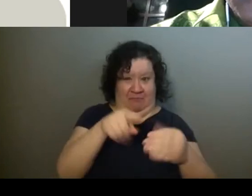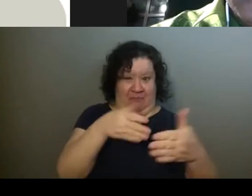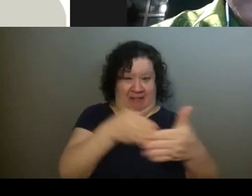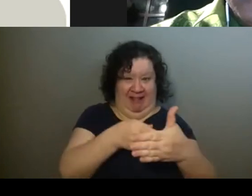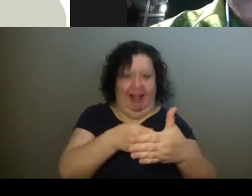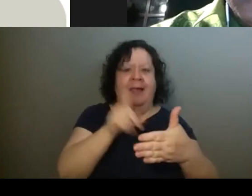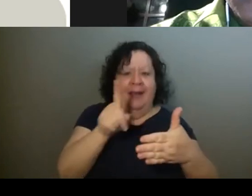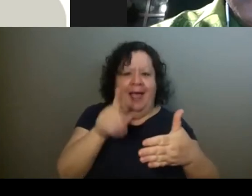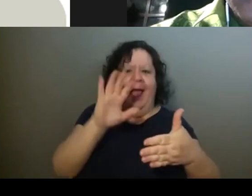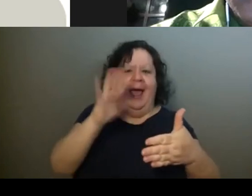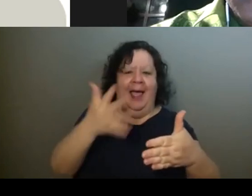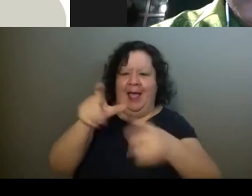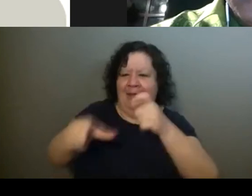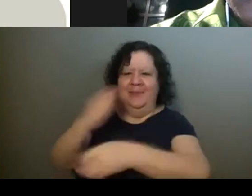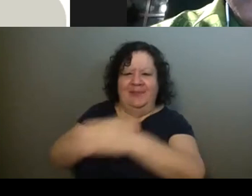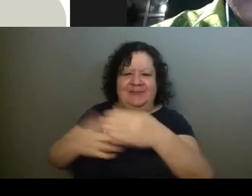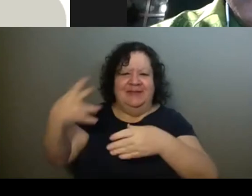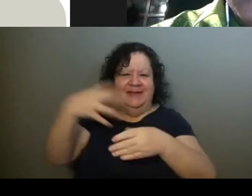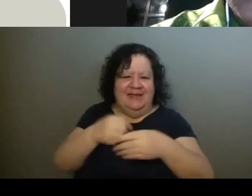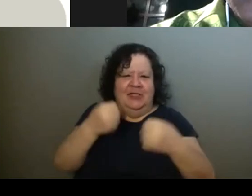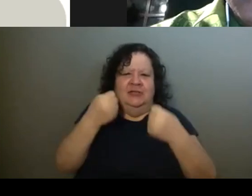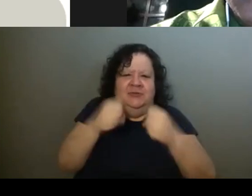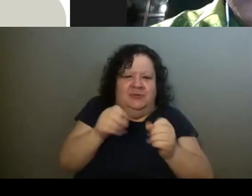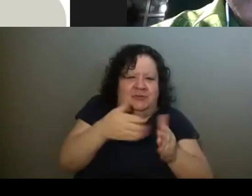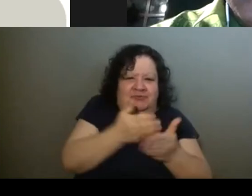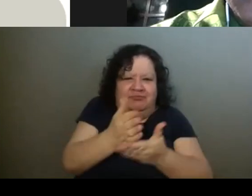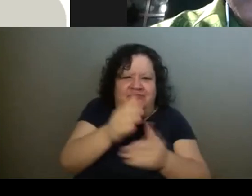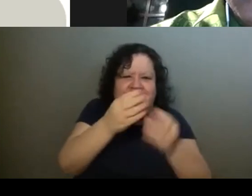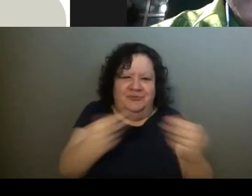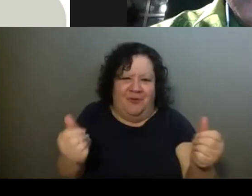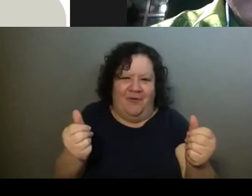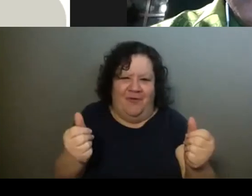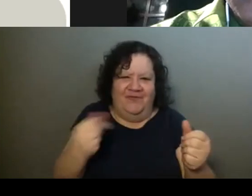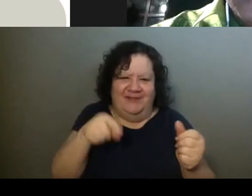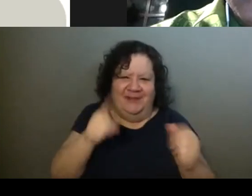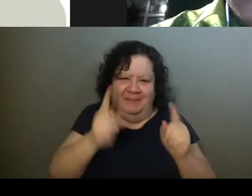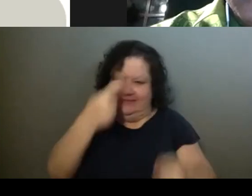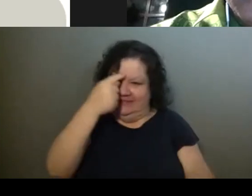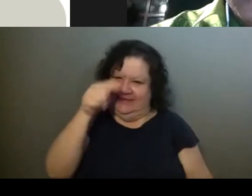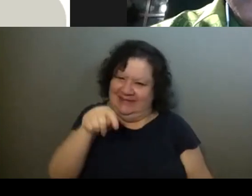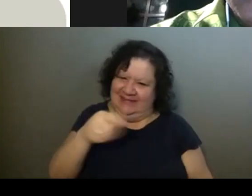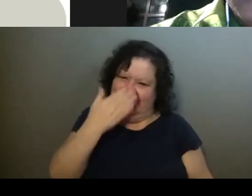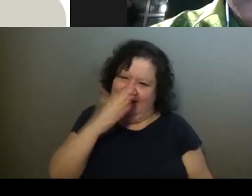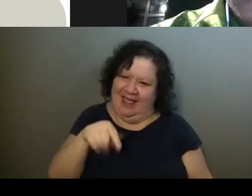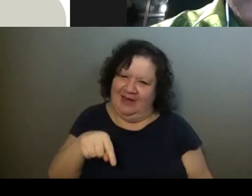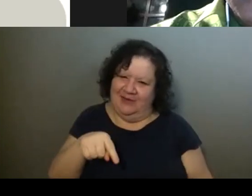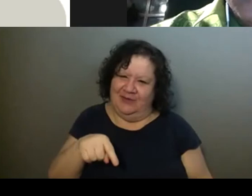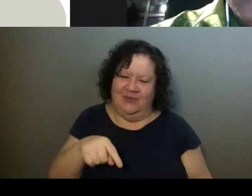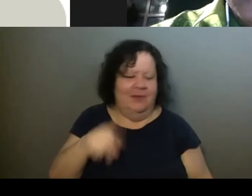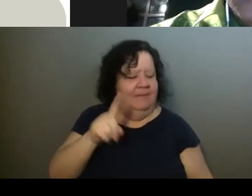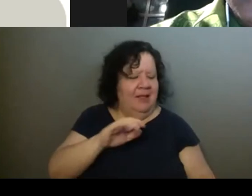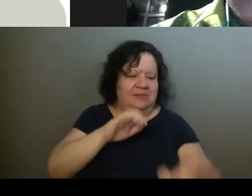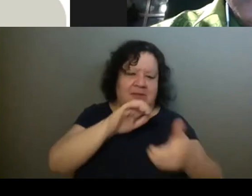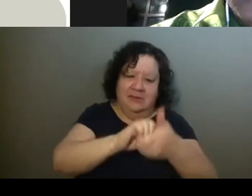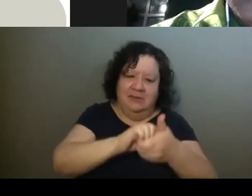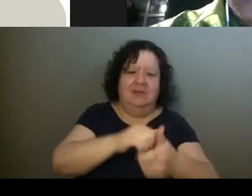of partnership would be another most important thing. Then addressing the disability specific needs and capacities of OPD would